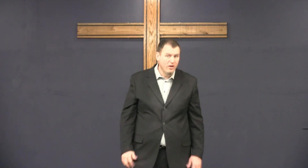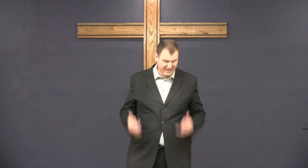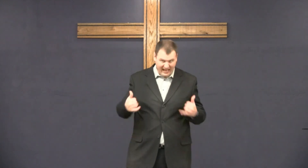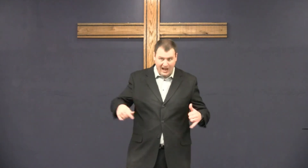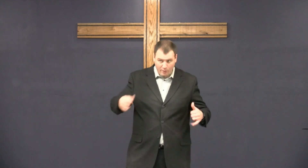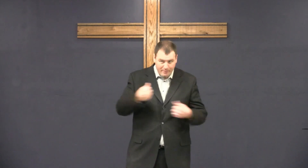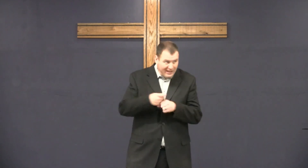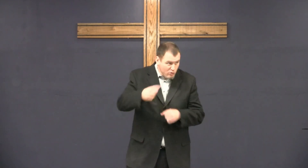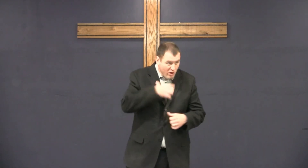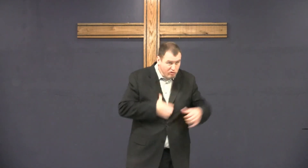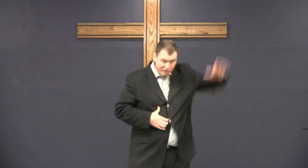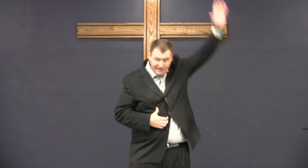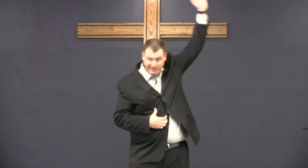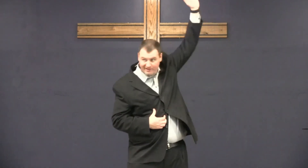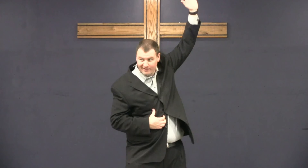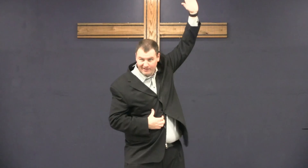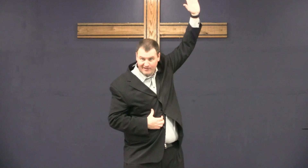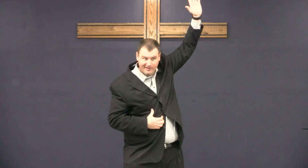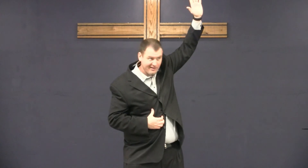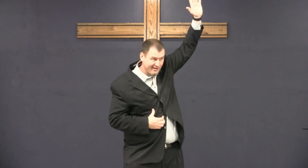It was good. Now, are you hungry?